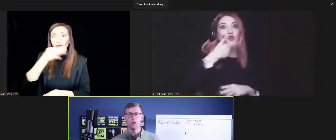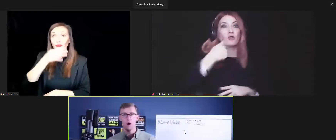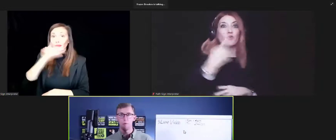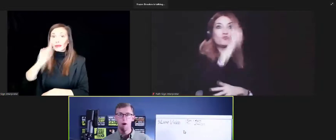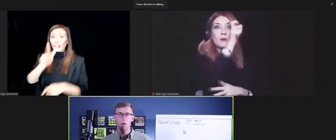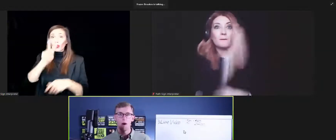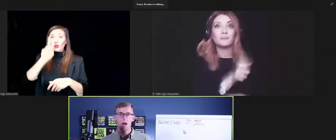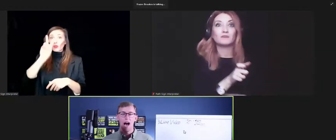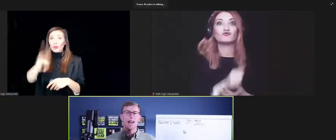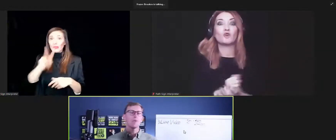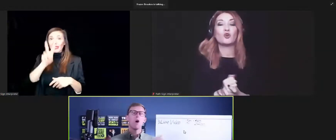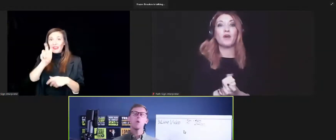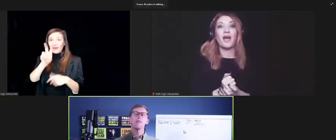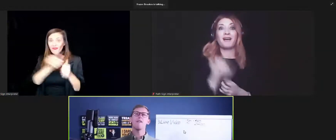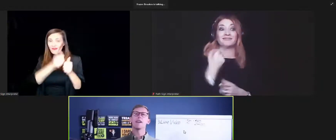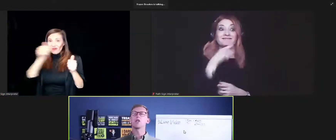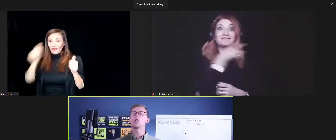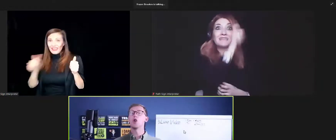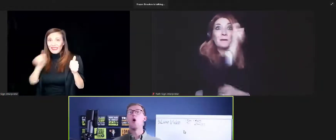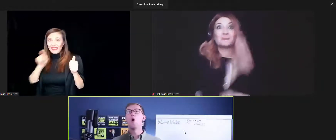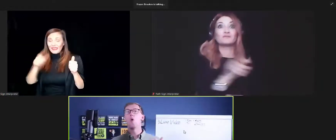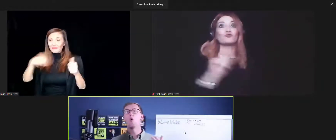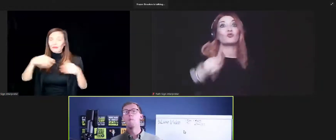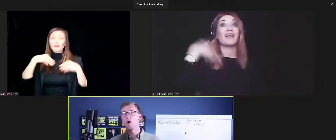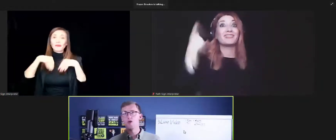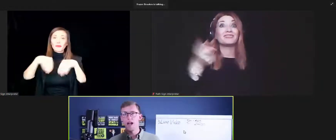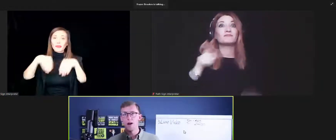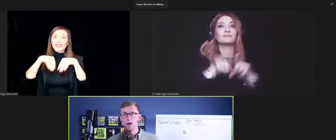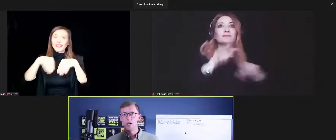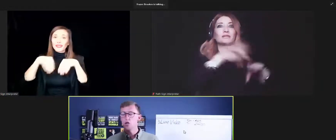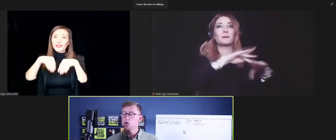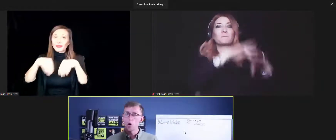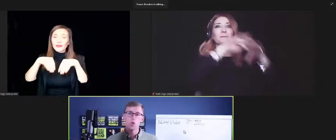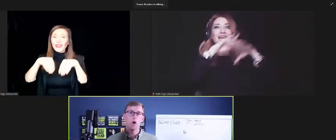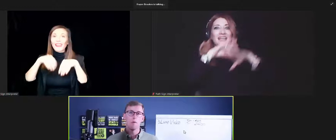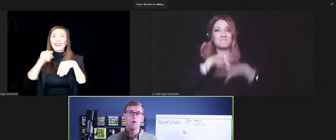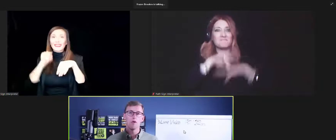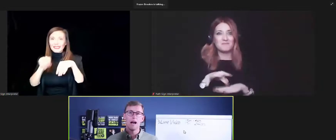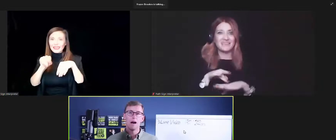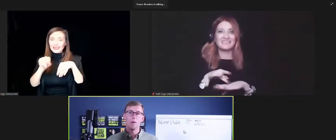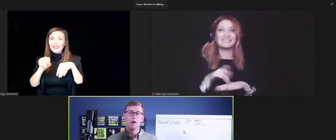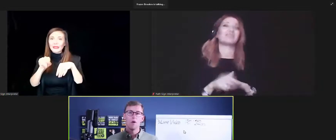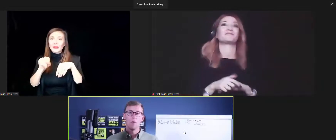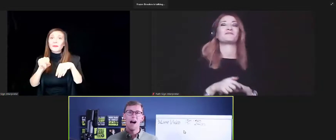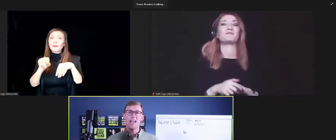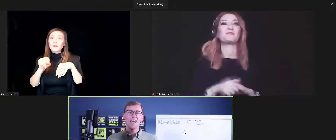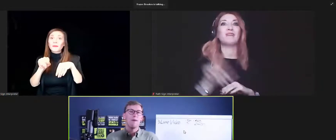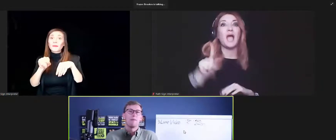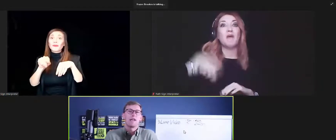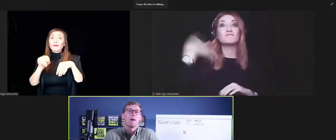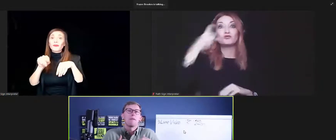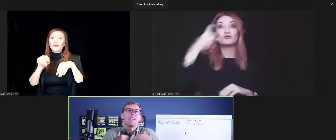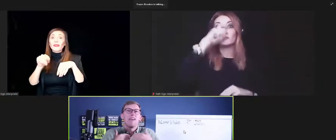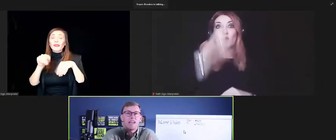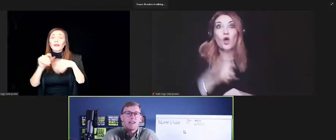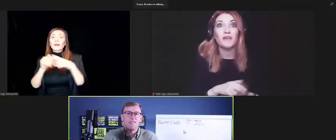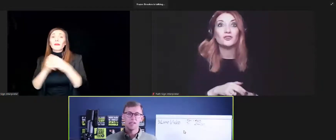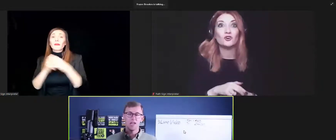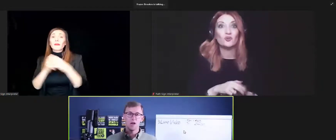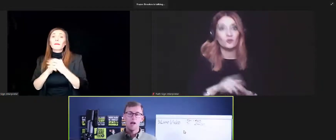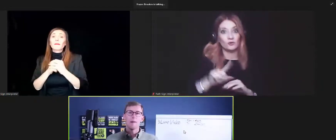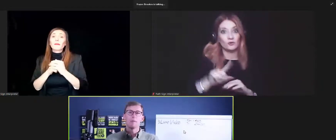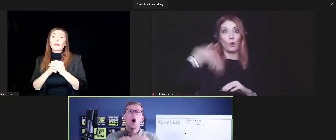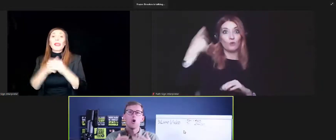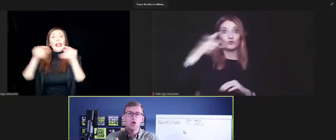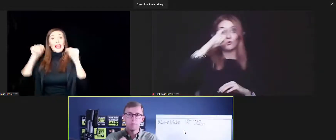virtual GoPro. And I work with Ariix so much now, so much now. Why? Because I'm giving